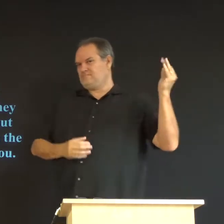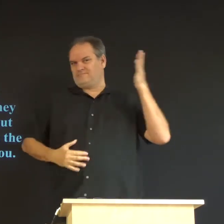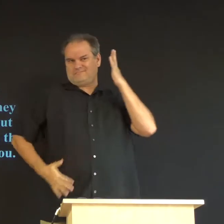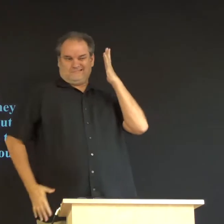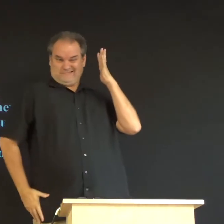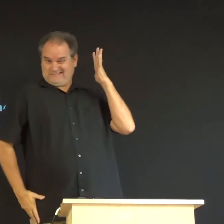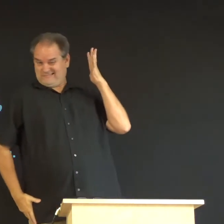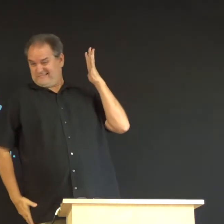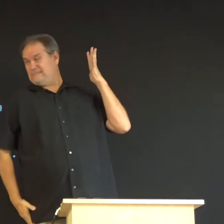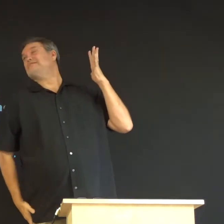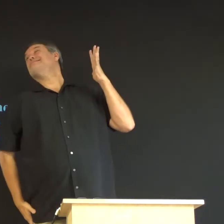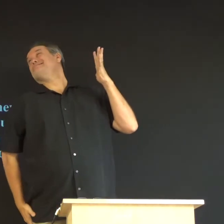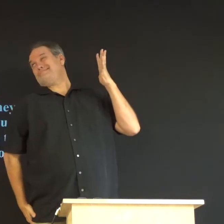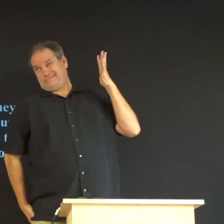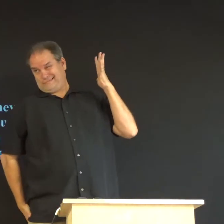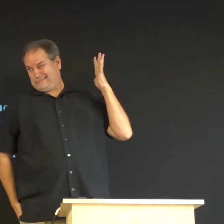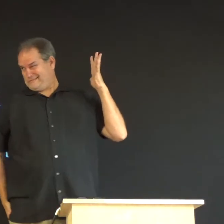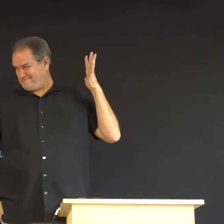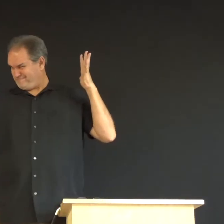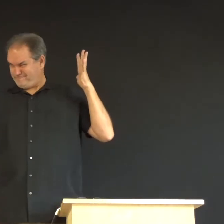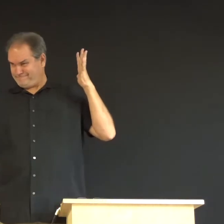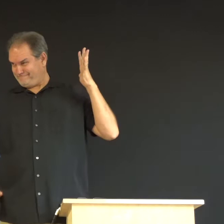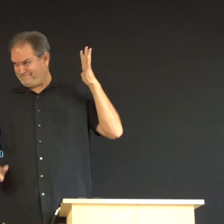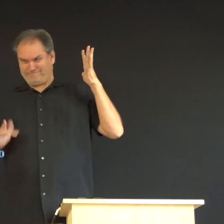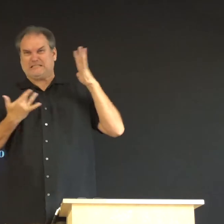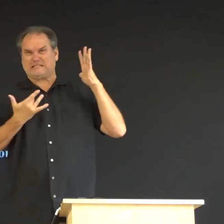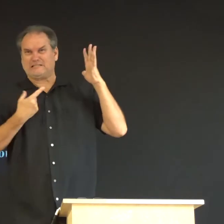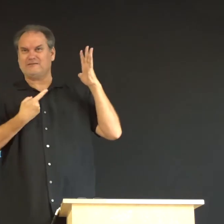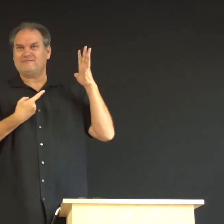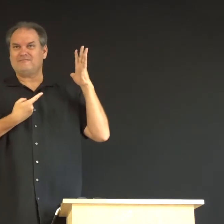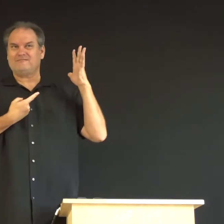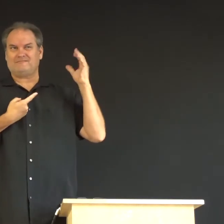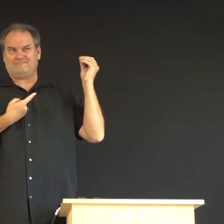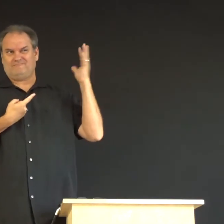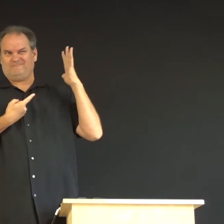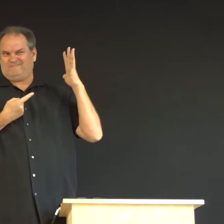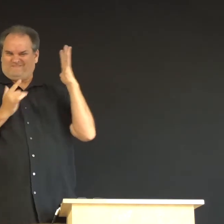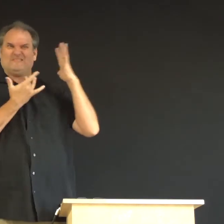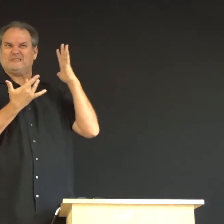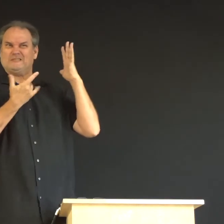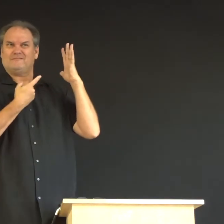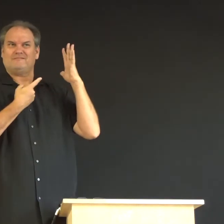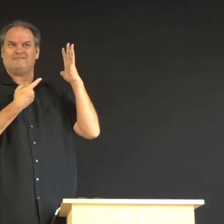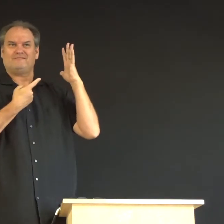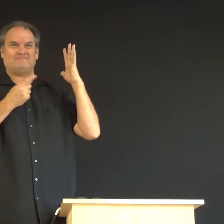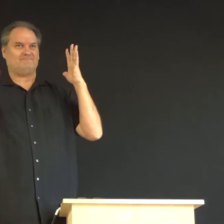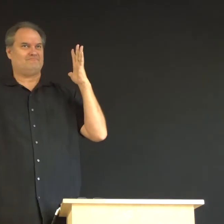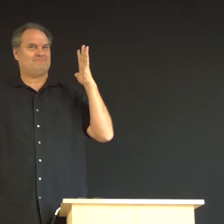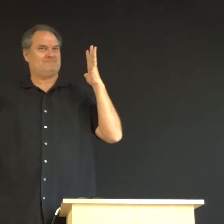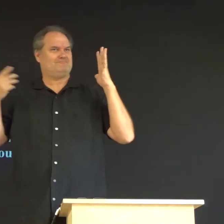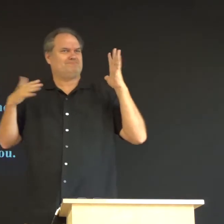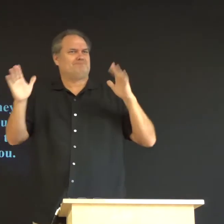The light allows them. It shows them their sin.